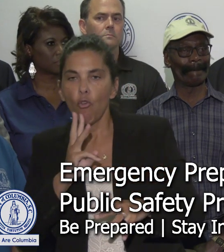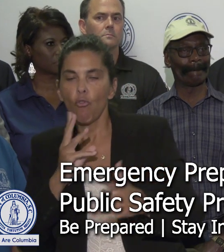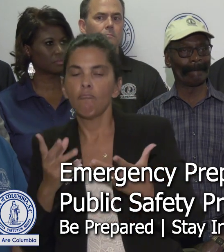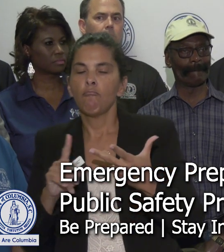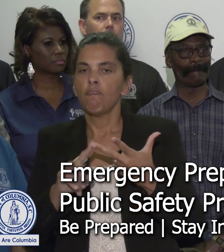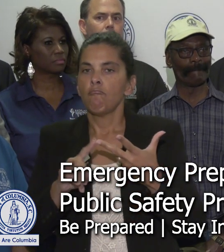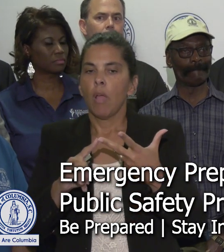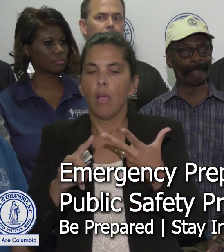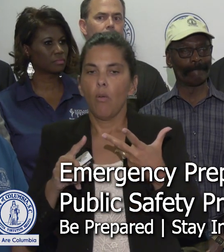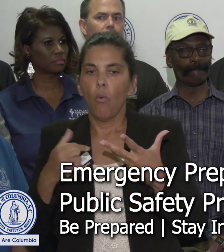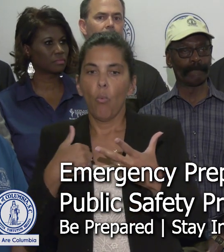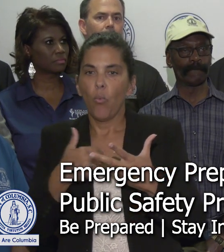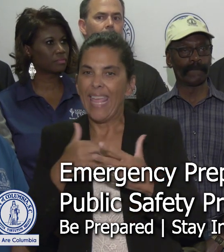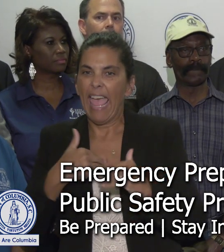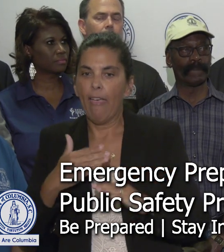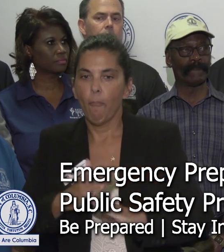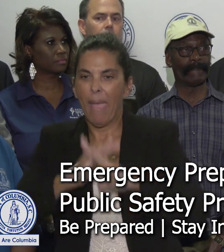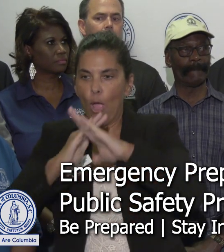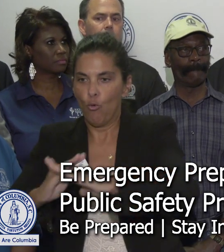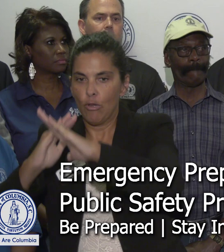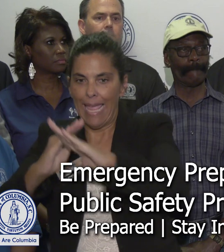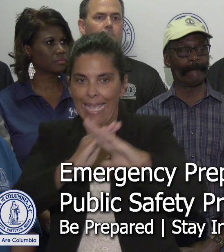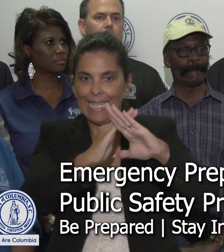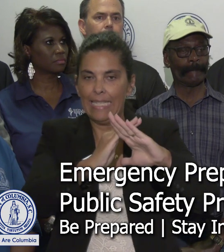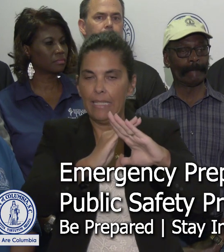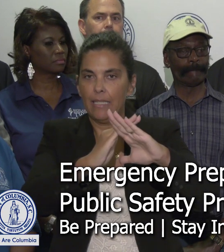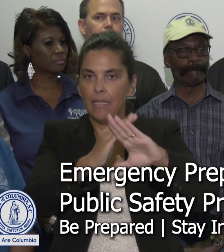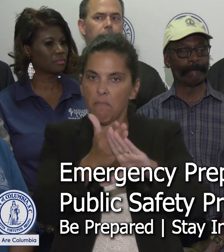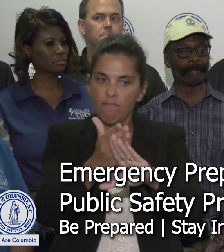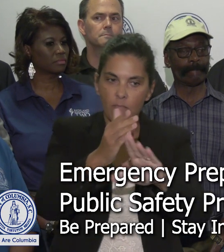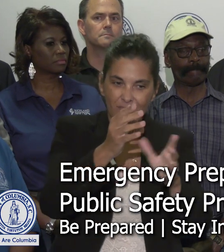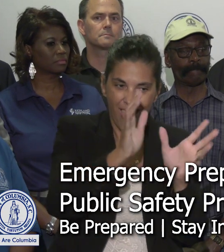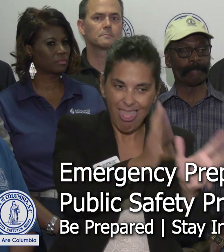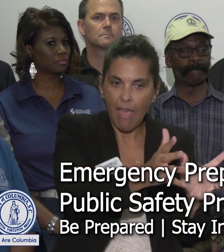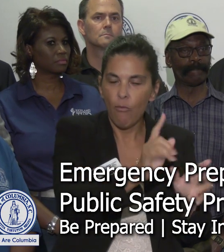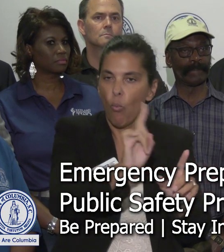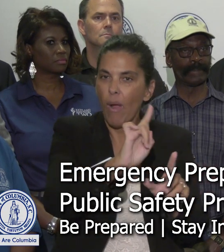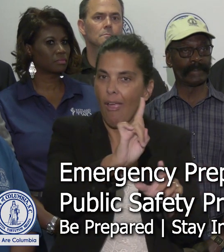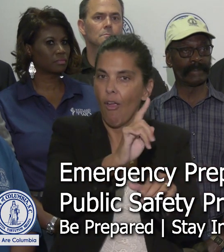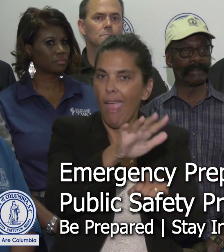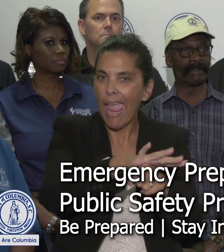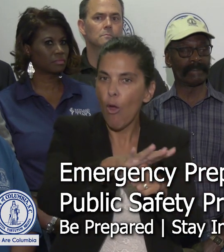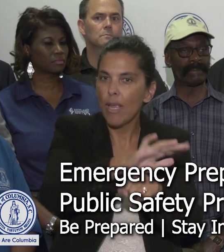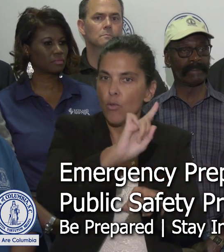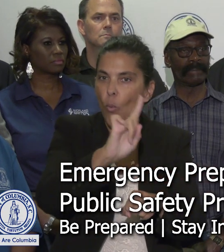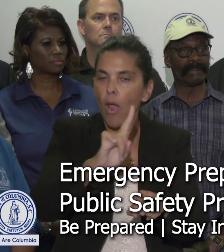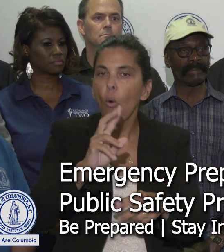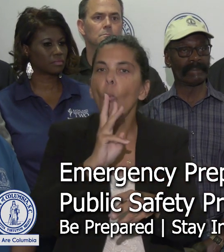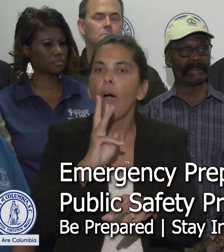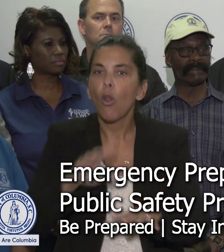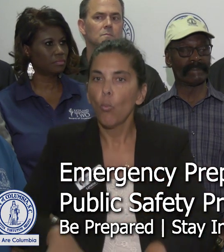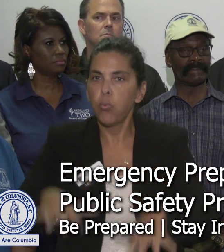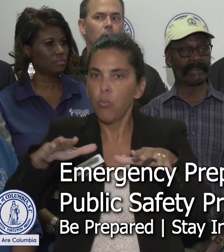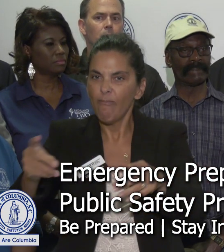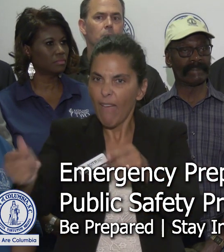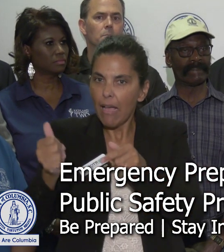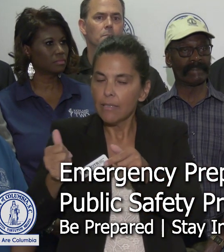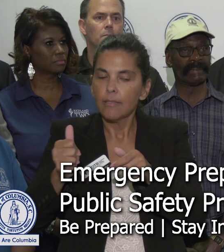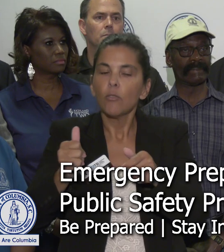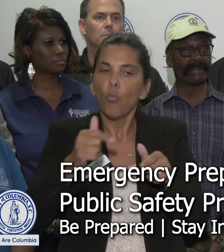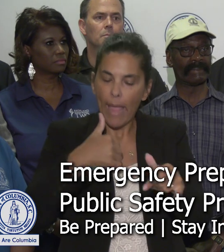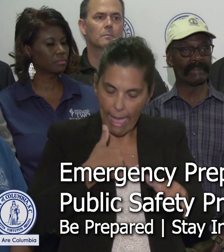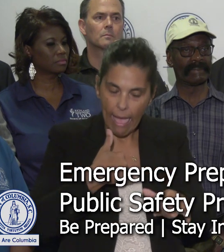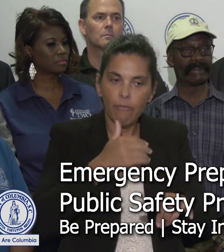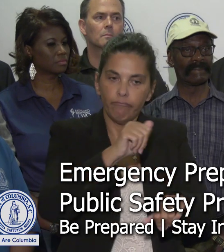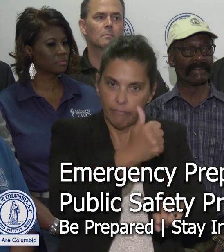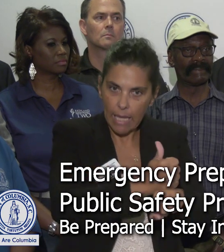regions. We pre-staged barricades at areas we know are flood prone, where we have water that rises quickly. Our officers